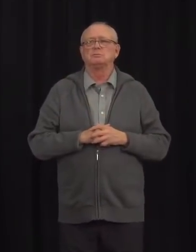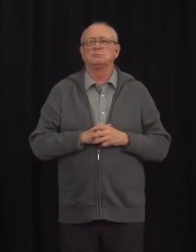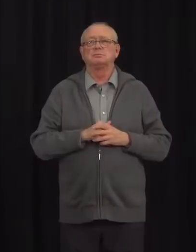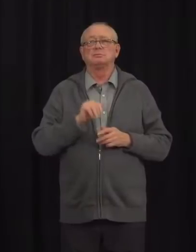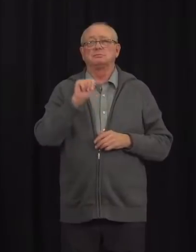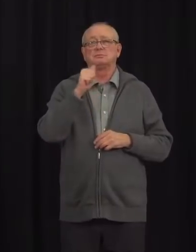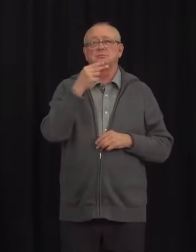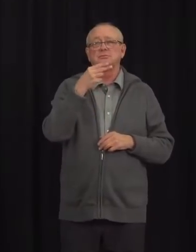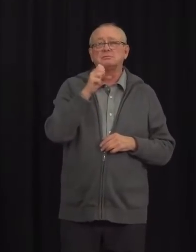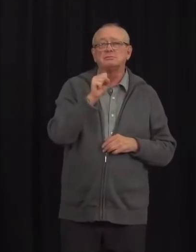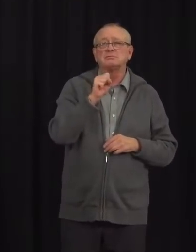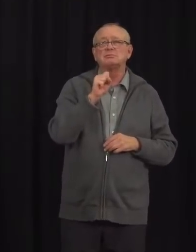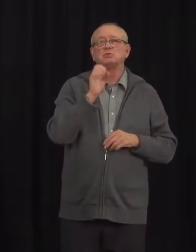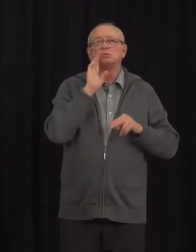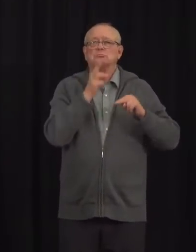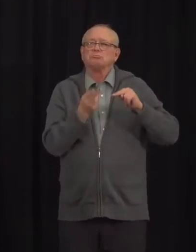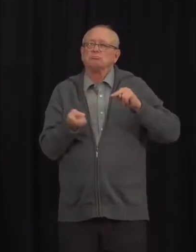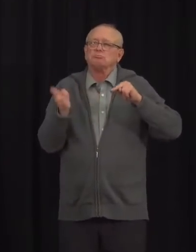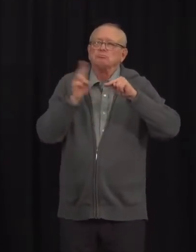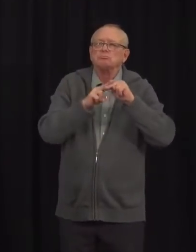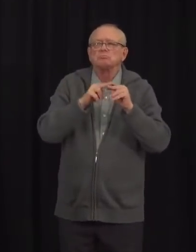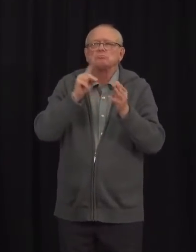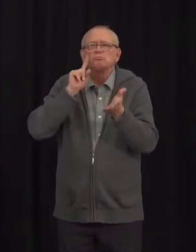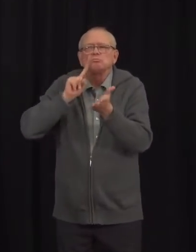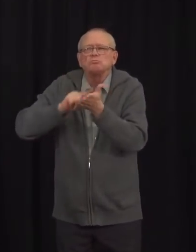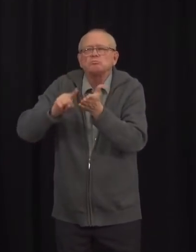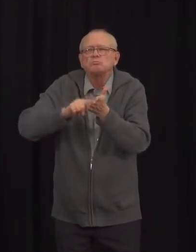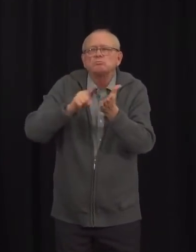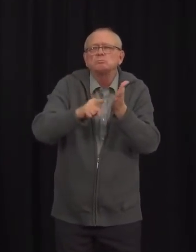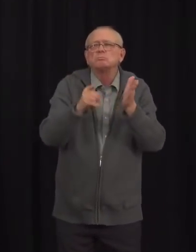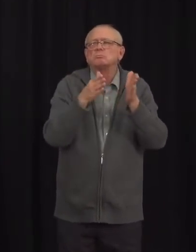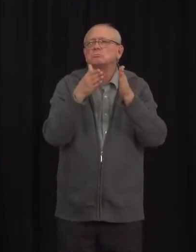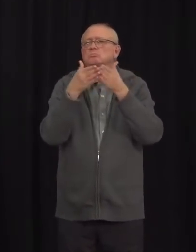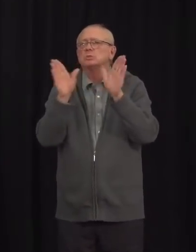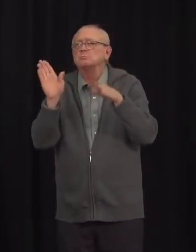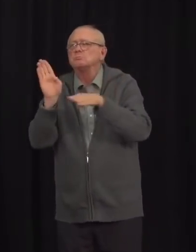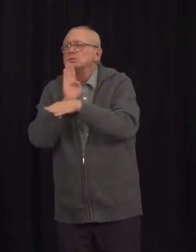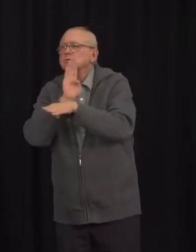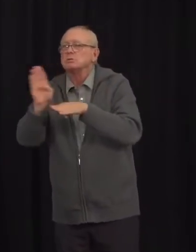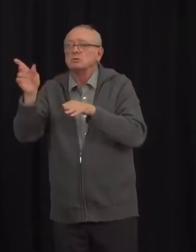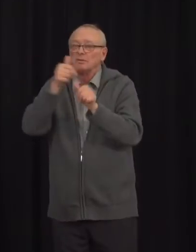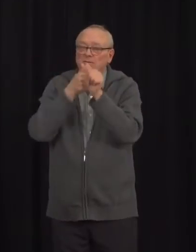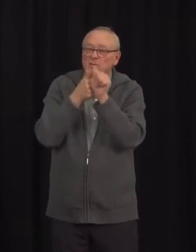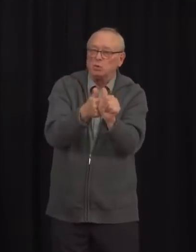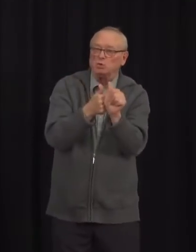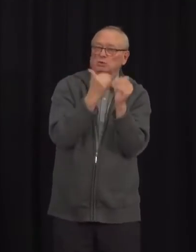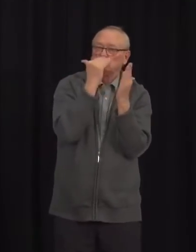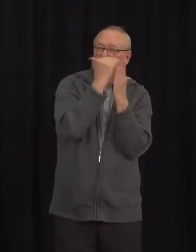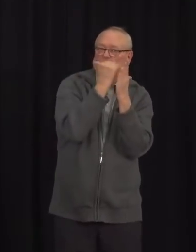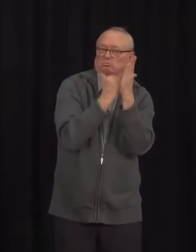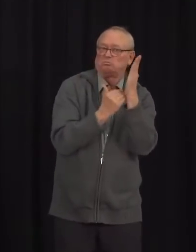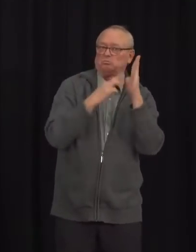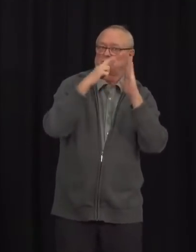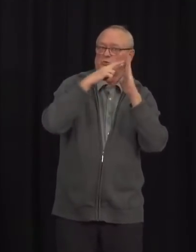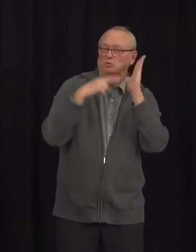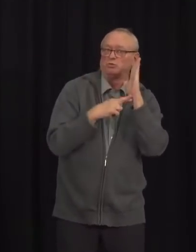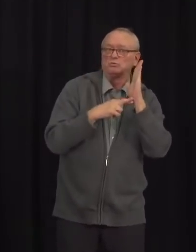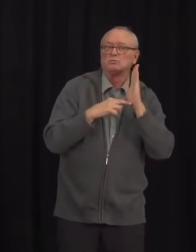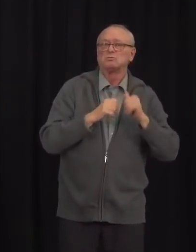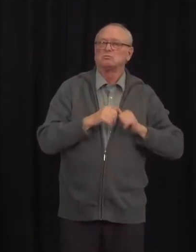increasing inspections of public-serving businesses to ensure that existing guidance is being followed and customers are